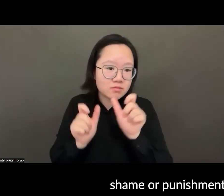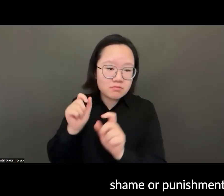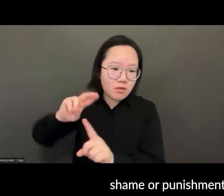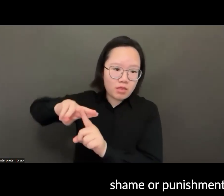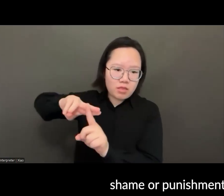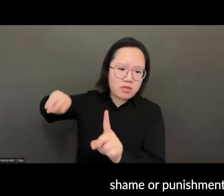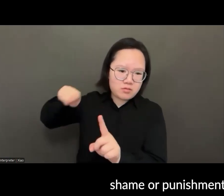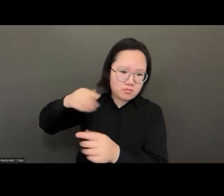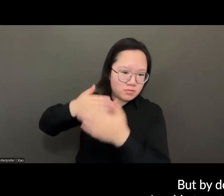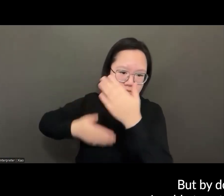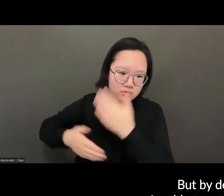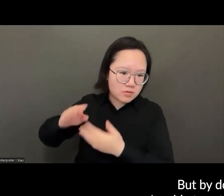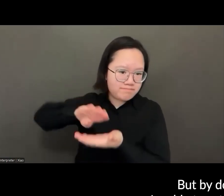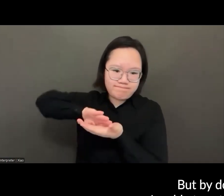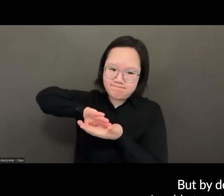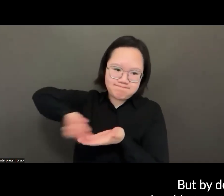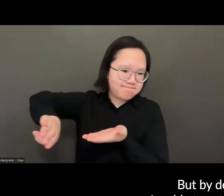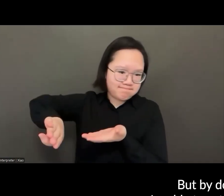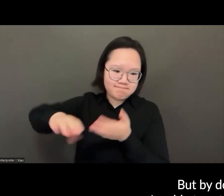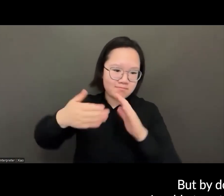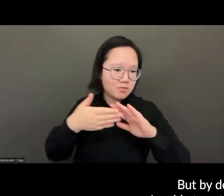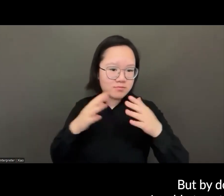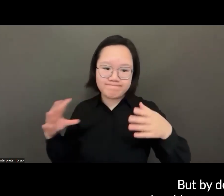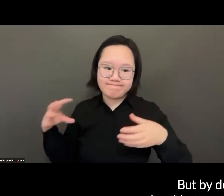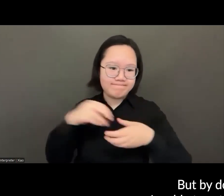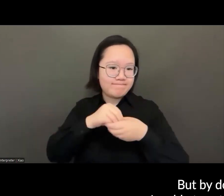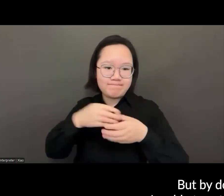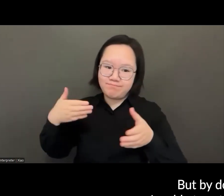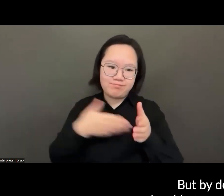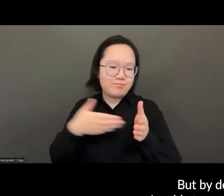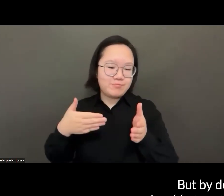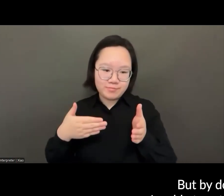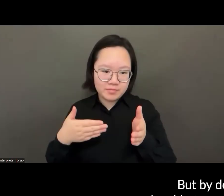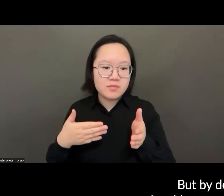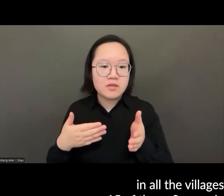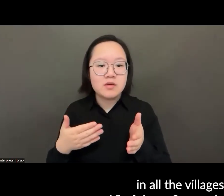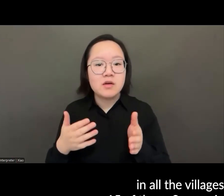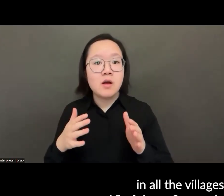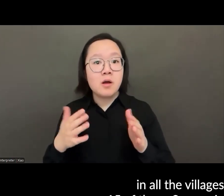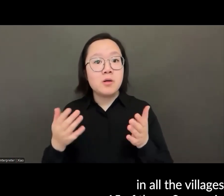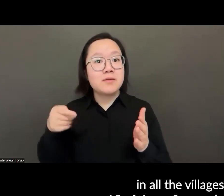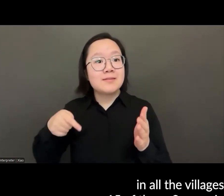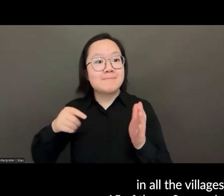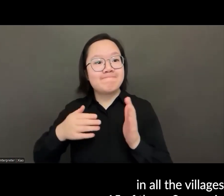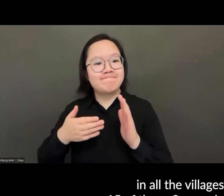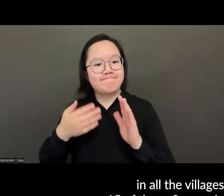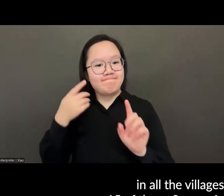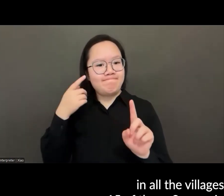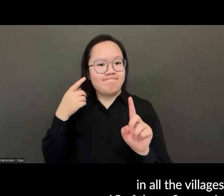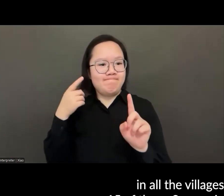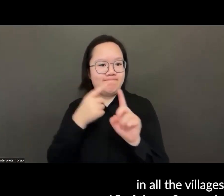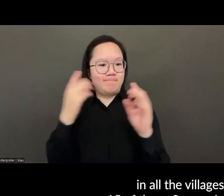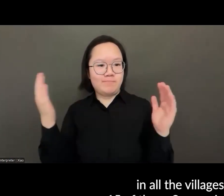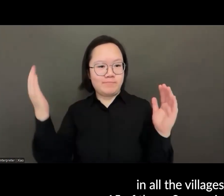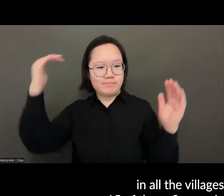the community. But by doing that, we're able to establish, in all the villages that we